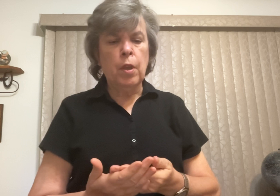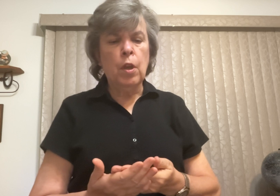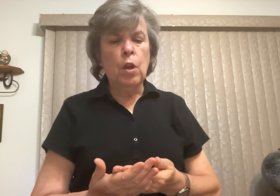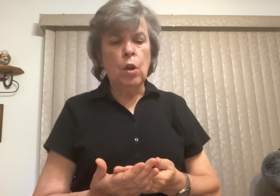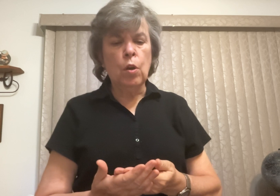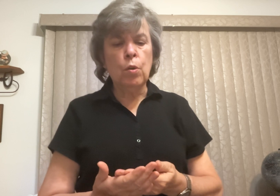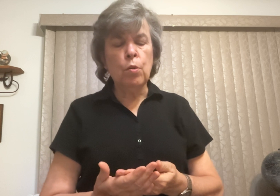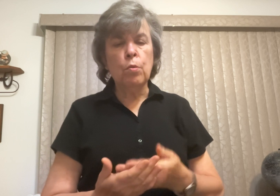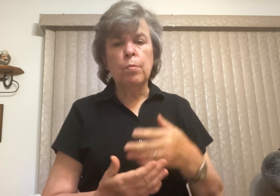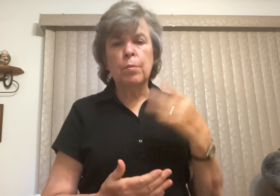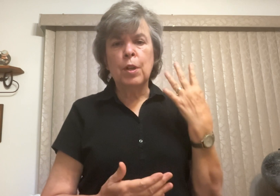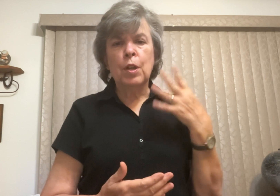Oh,